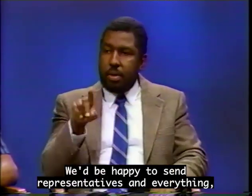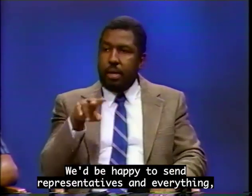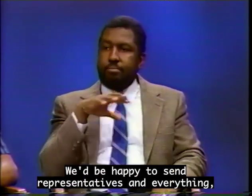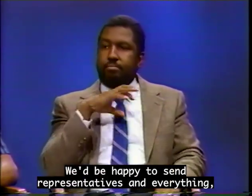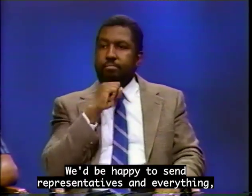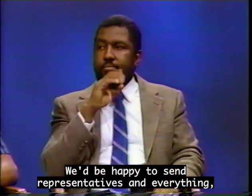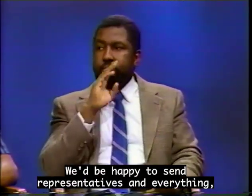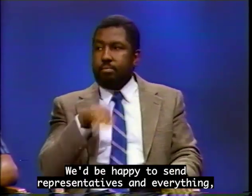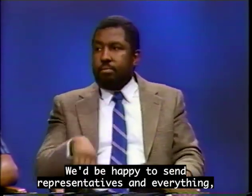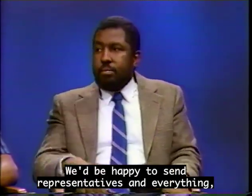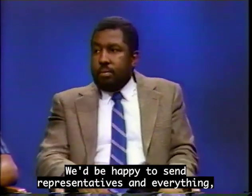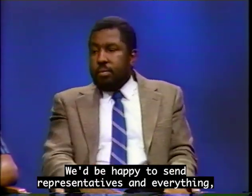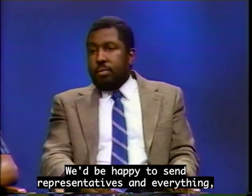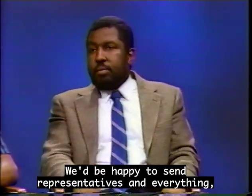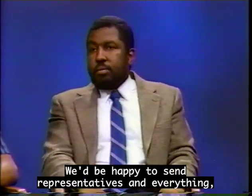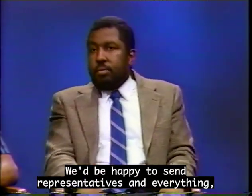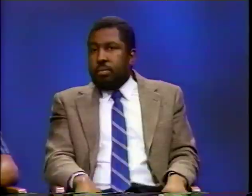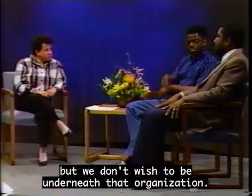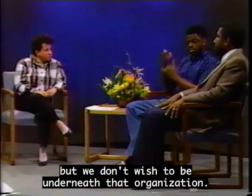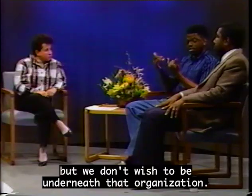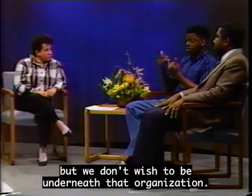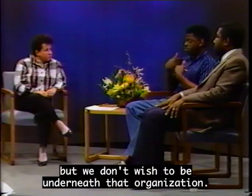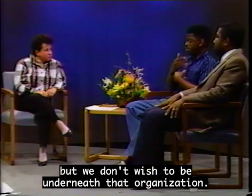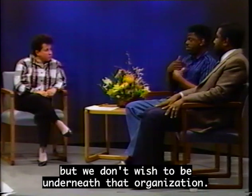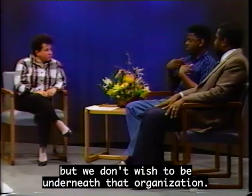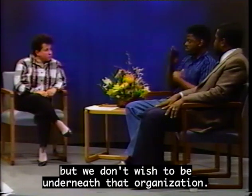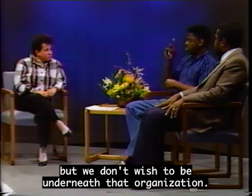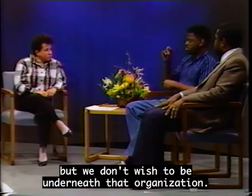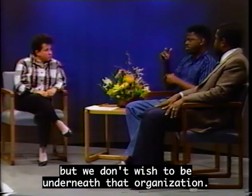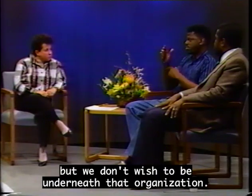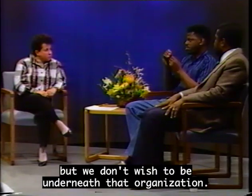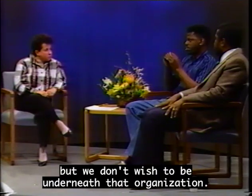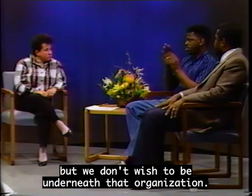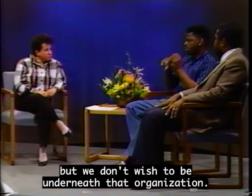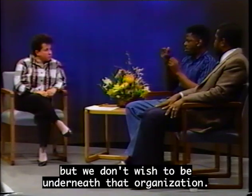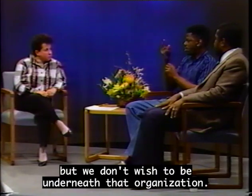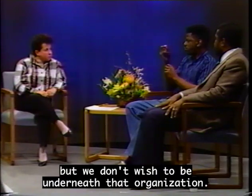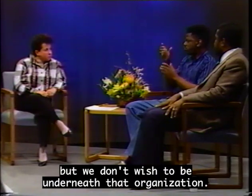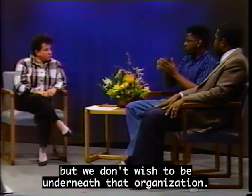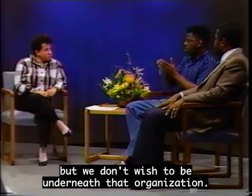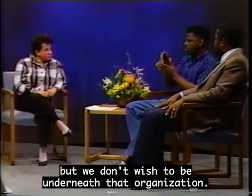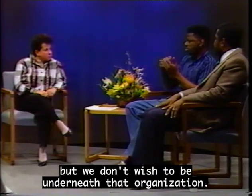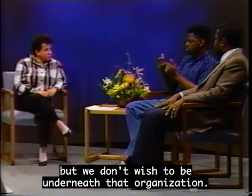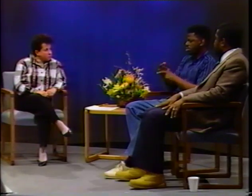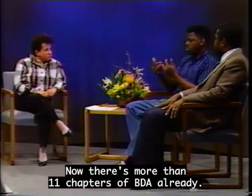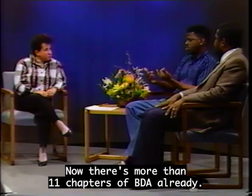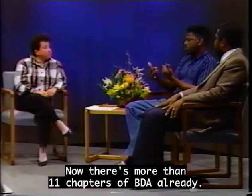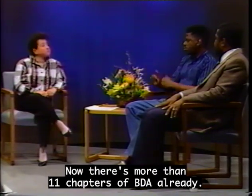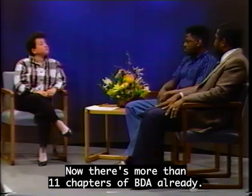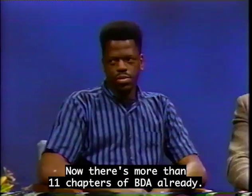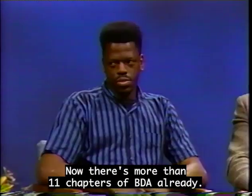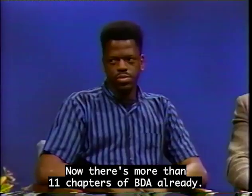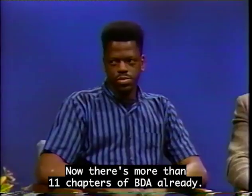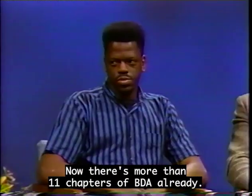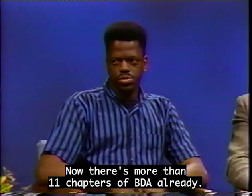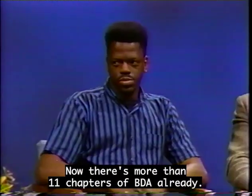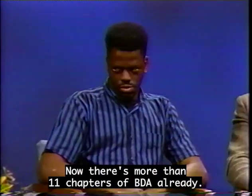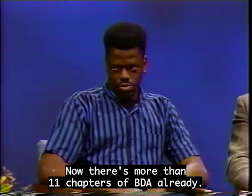to send representatives and everything, but we don't wish to be underneath that organization. Now there's more than 11 chapters